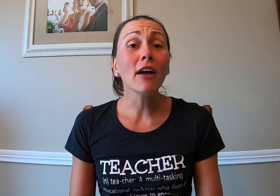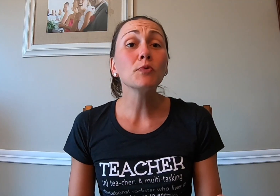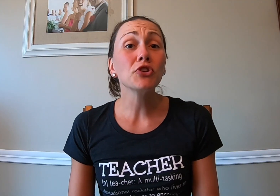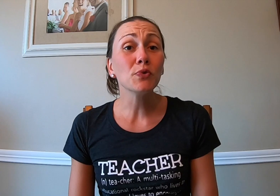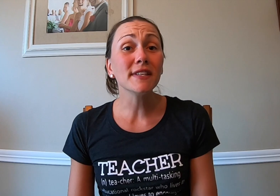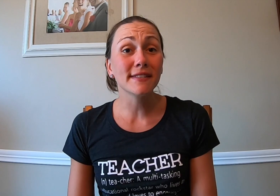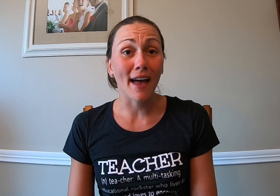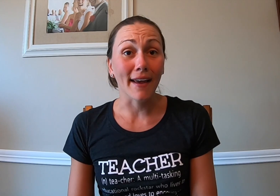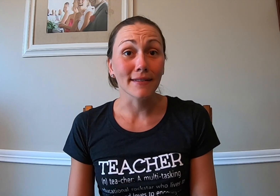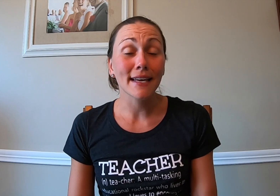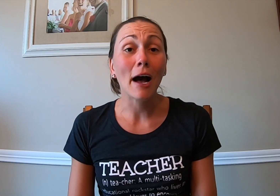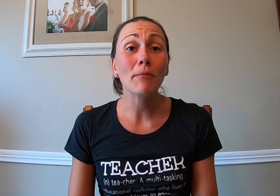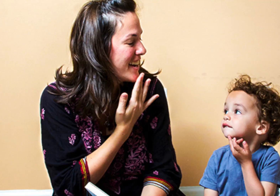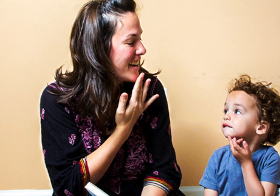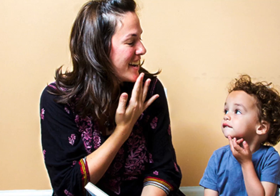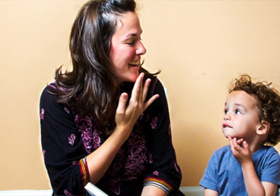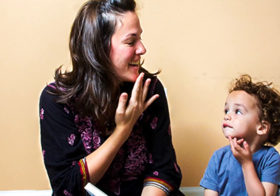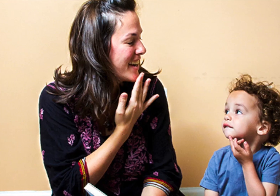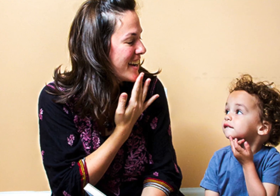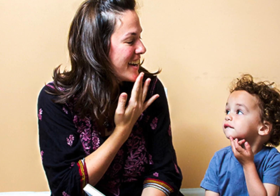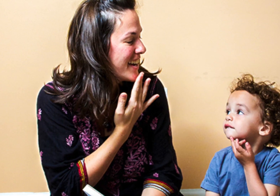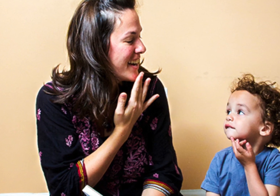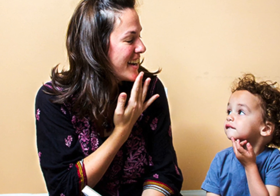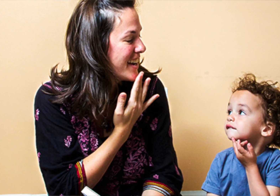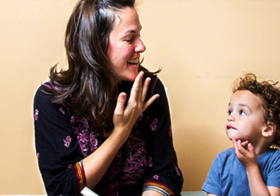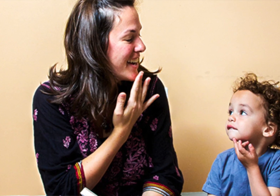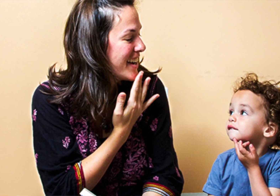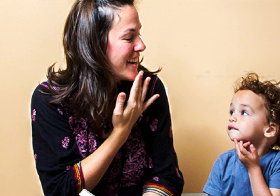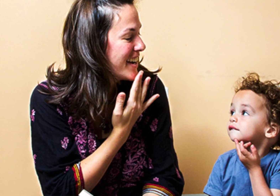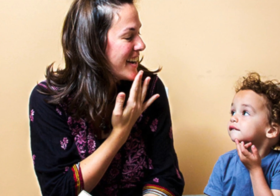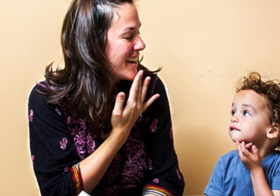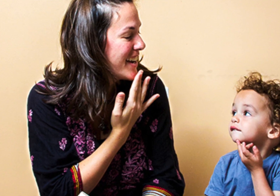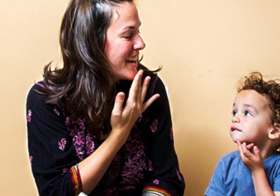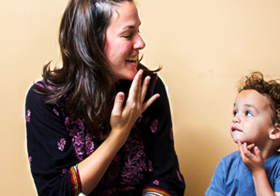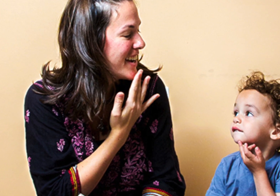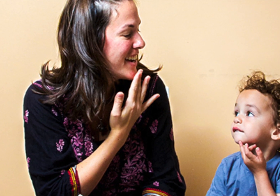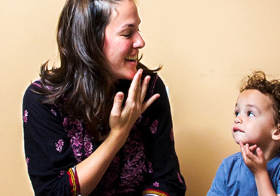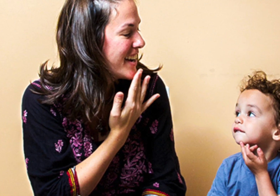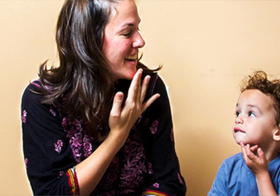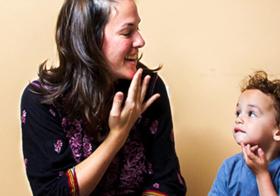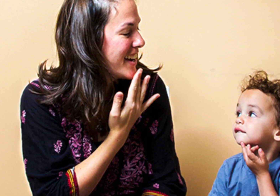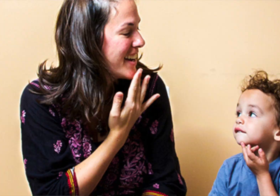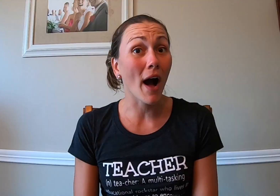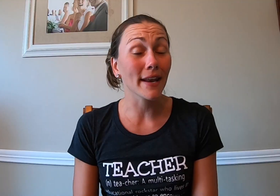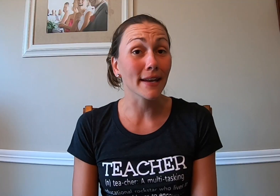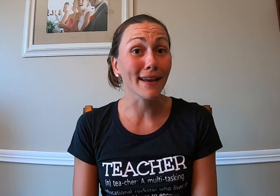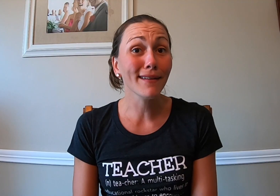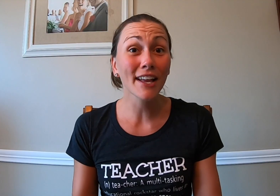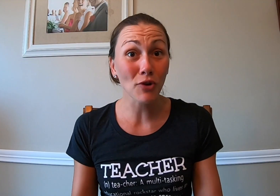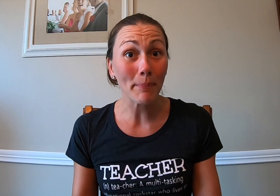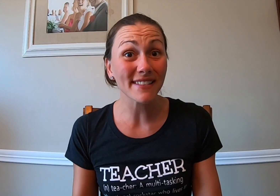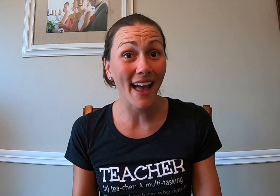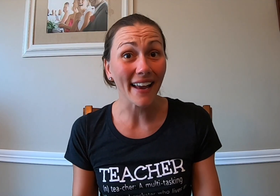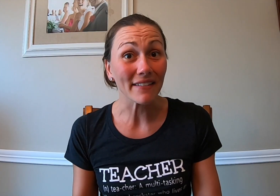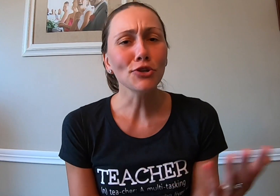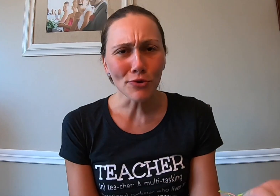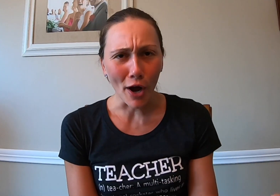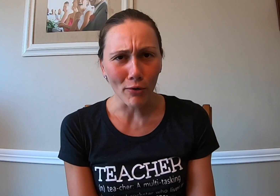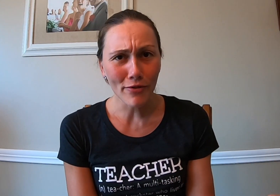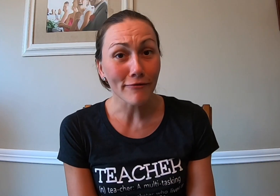will use a sign to help them communicate simple wants and needs. Once they're able to verbalize what they want and need, they drop the sign. Did you know the